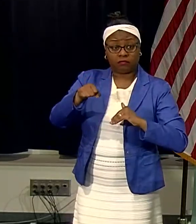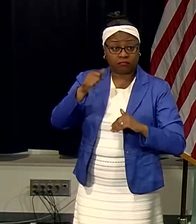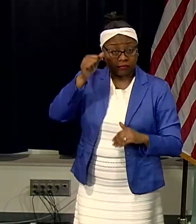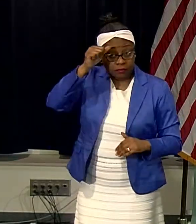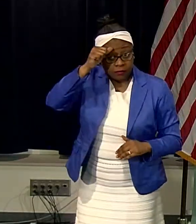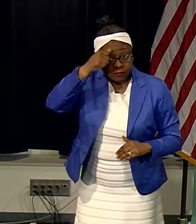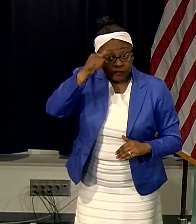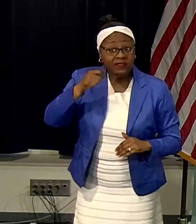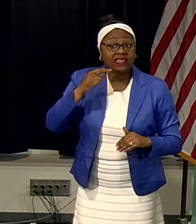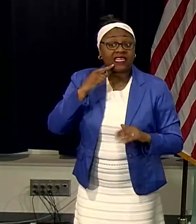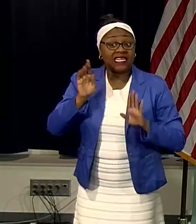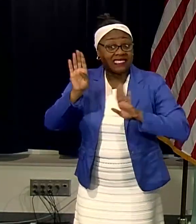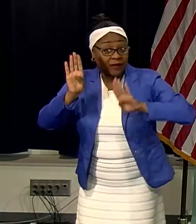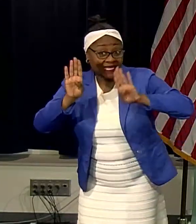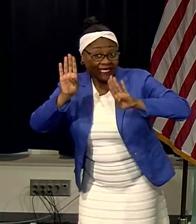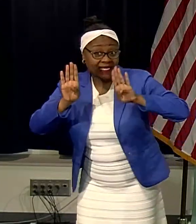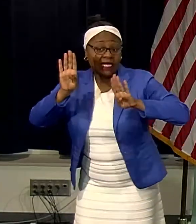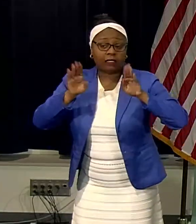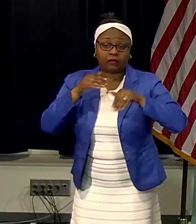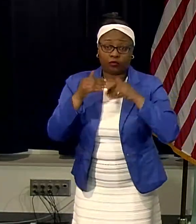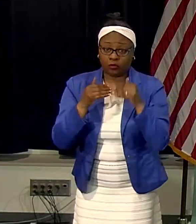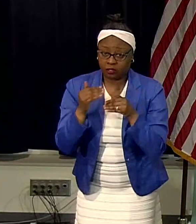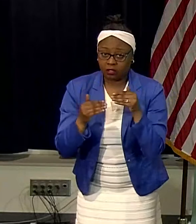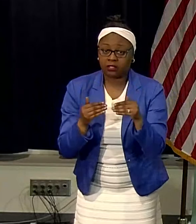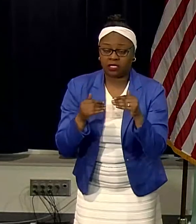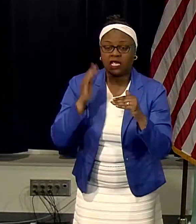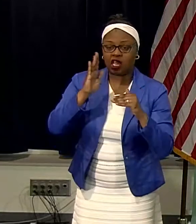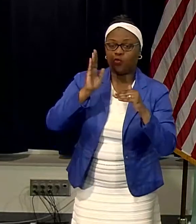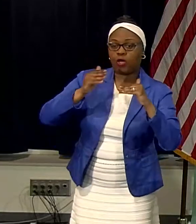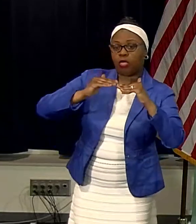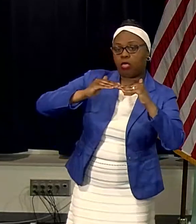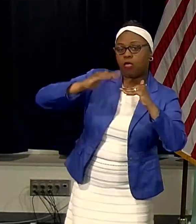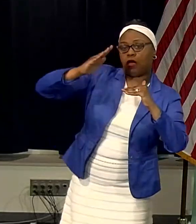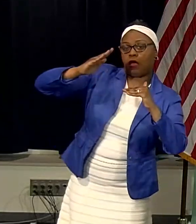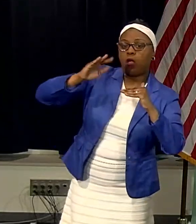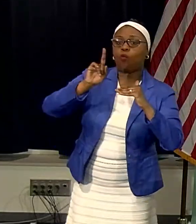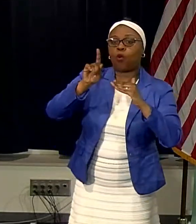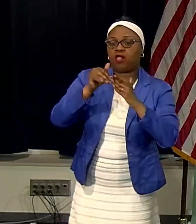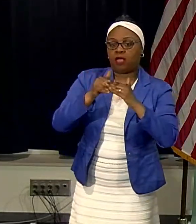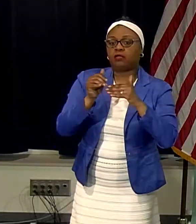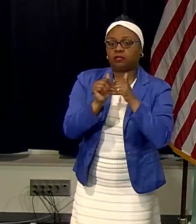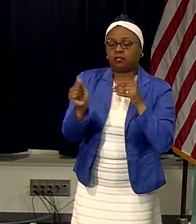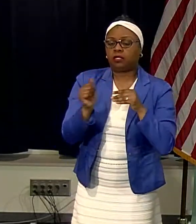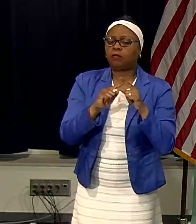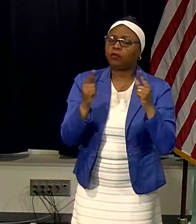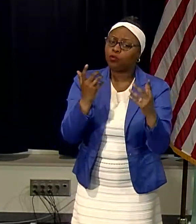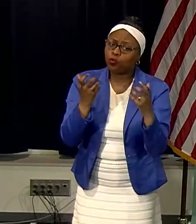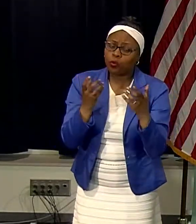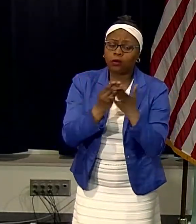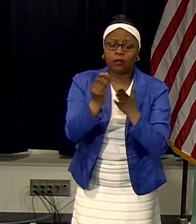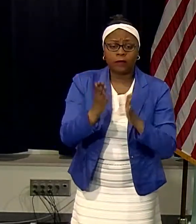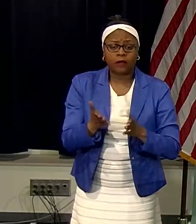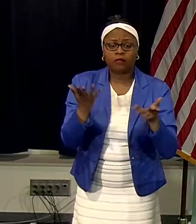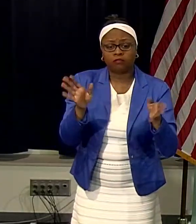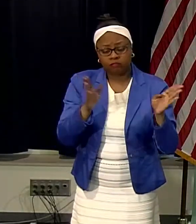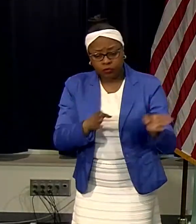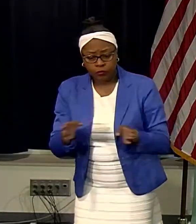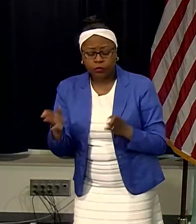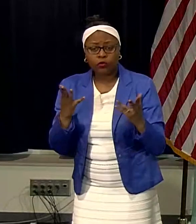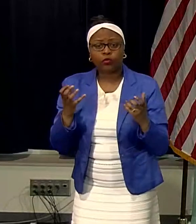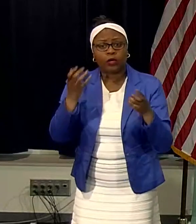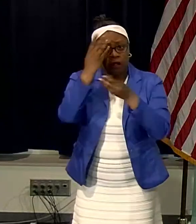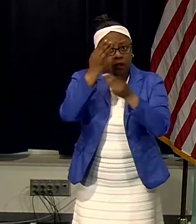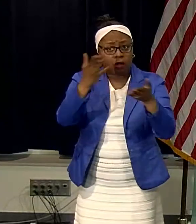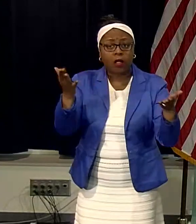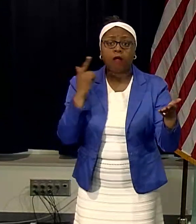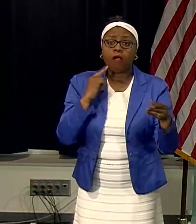is a bidding process. So more than likely, it will sell for more than $1,000. But we want our buyers to be prepared and know that there are also